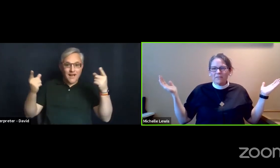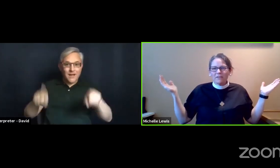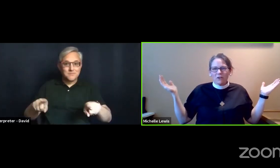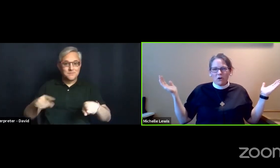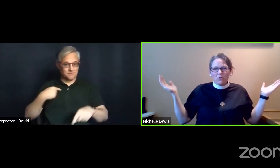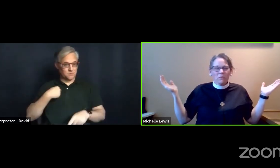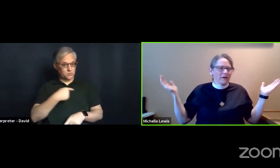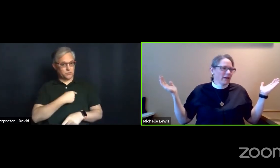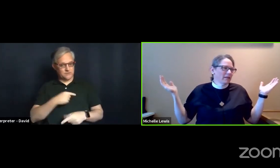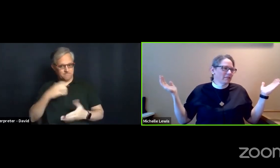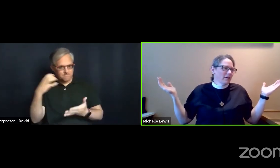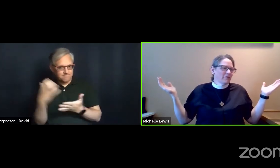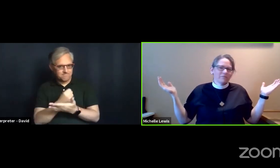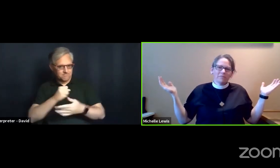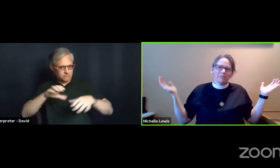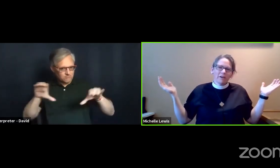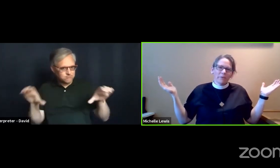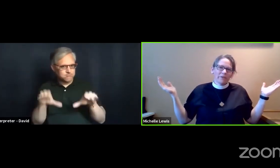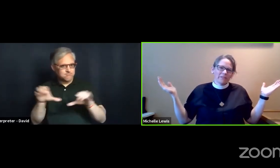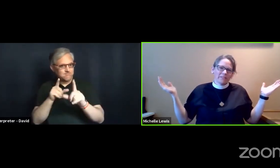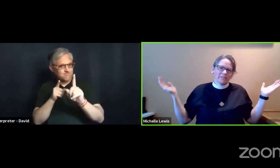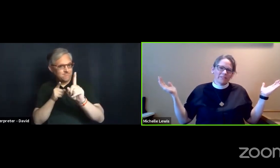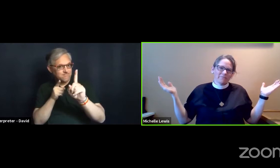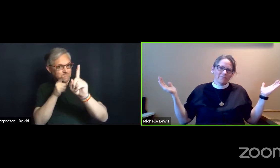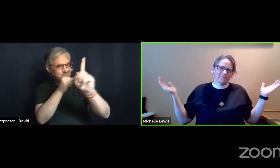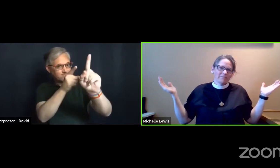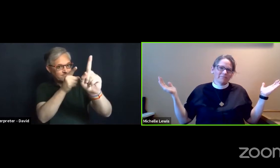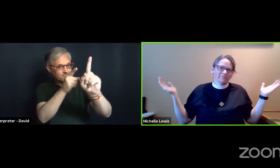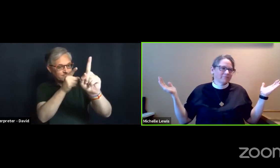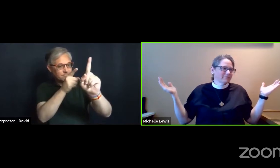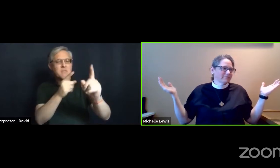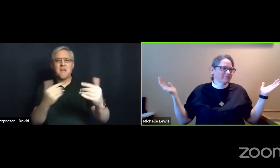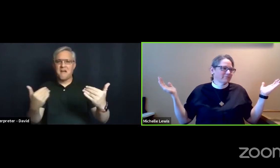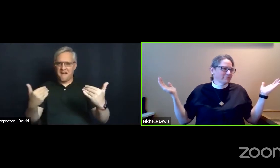faith, hope, and love are with us.